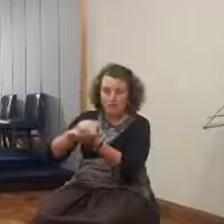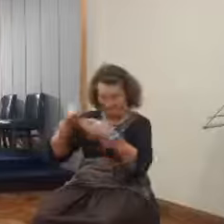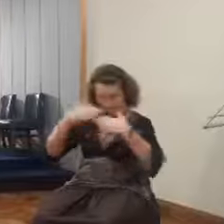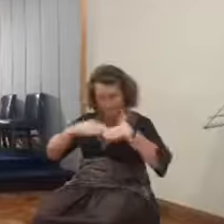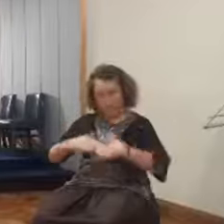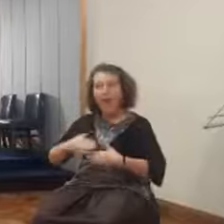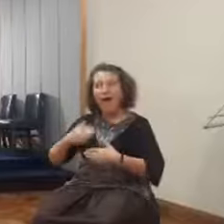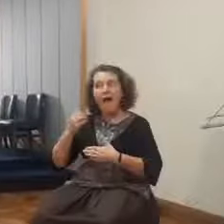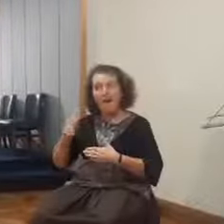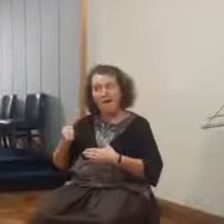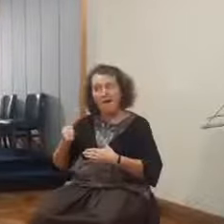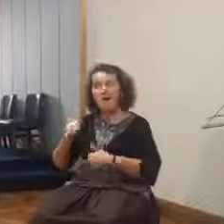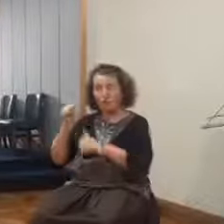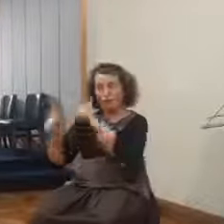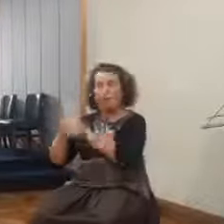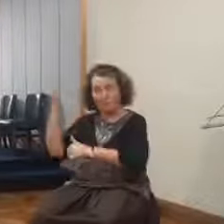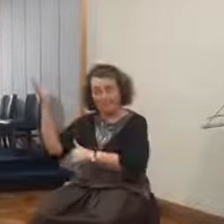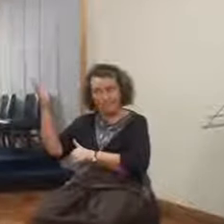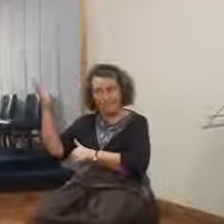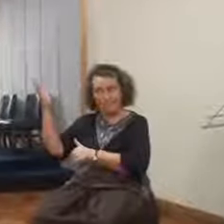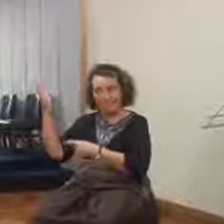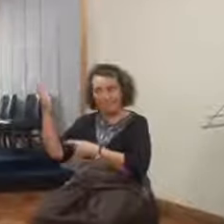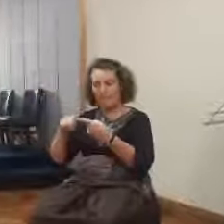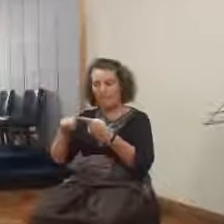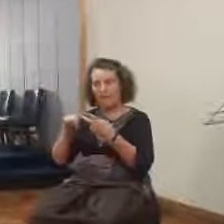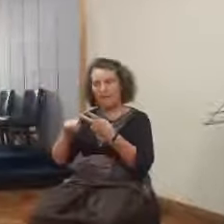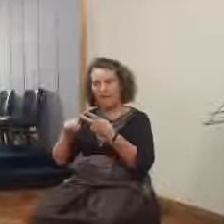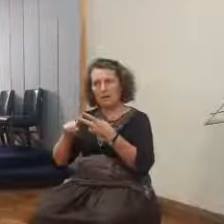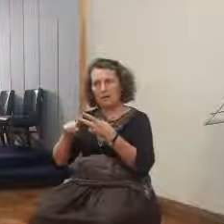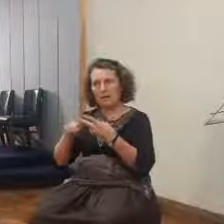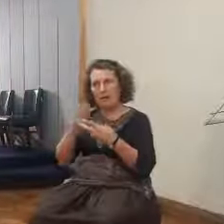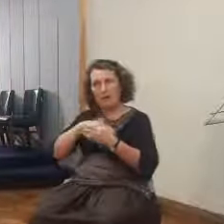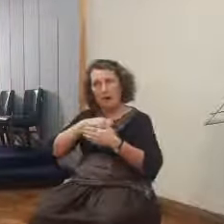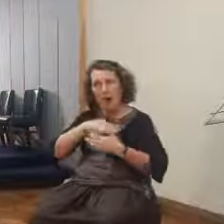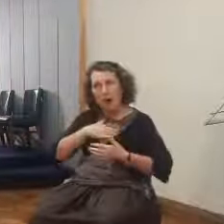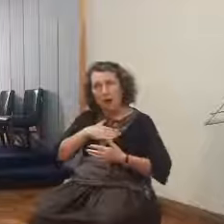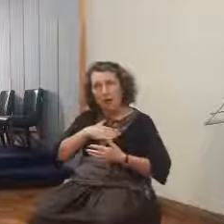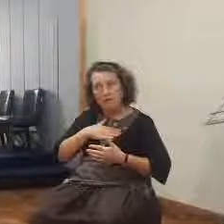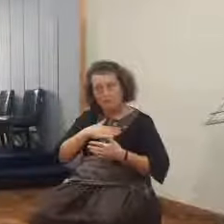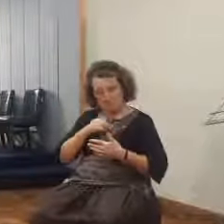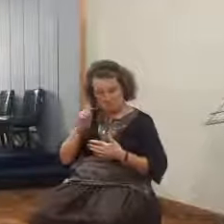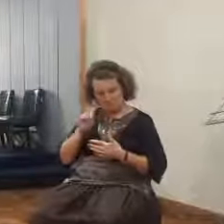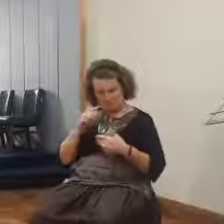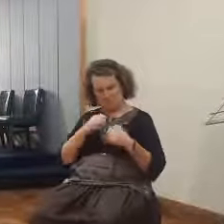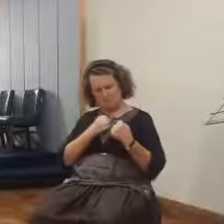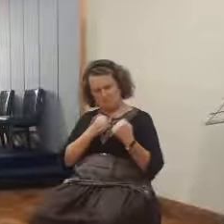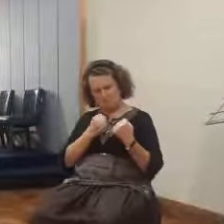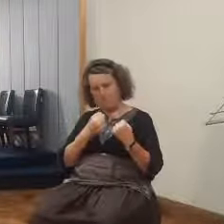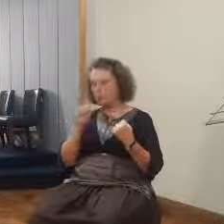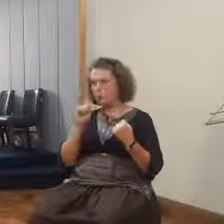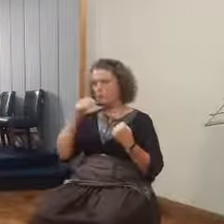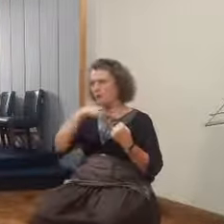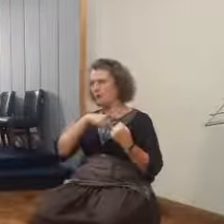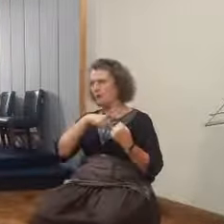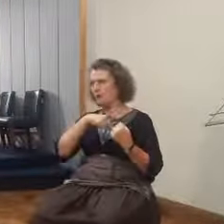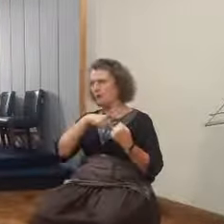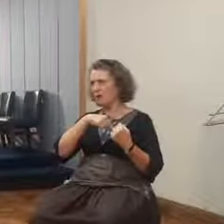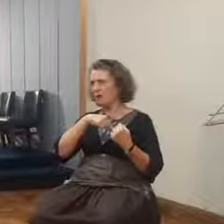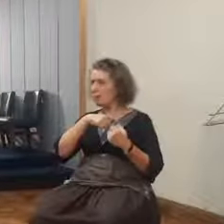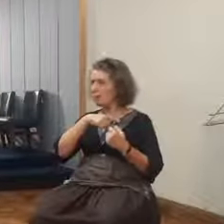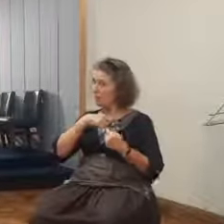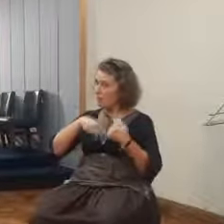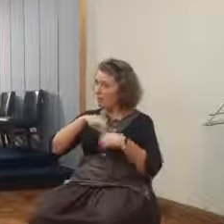motive for praise. But here's a challenge. Do we seek in our hearts and our lives to walk worthy of the Lord and to be those